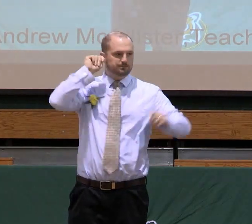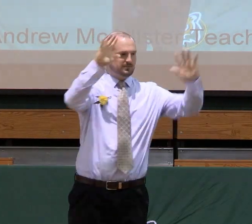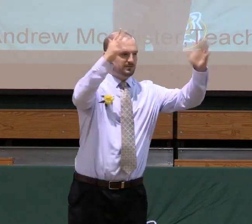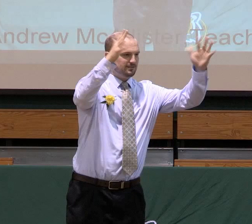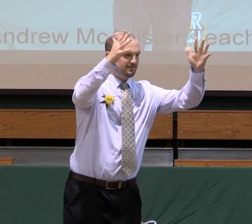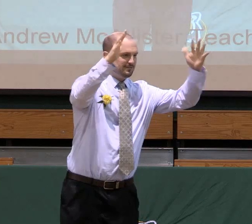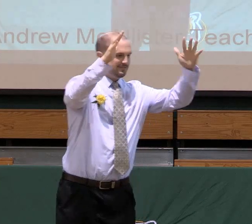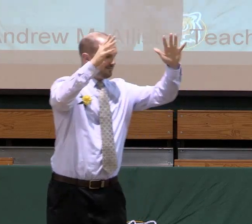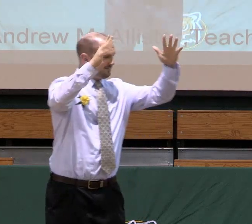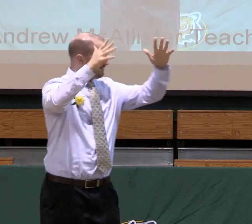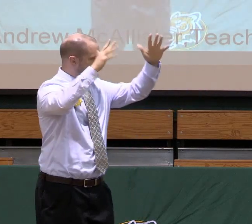Albert. Tim?